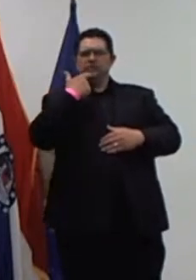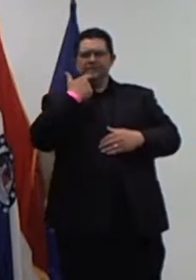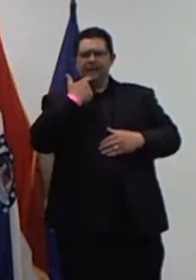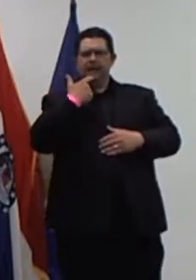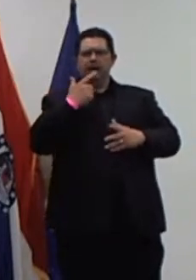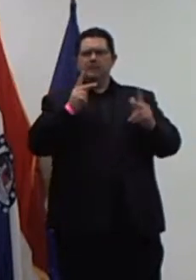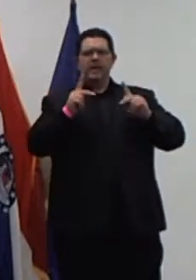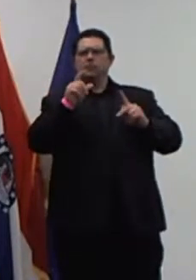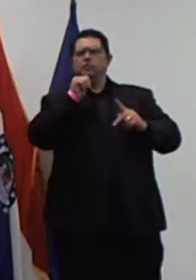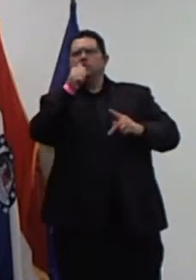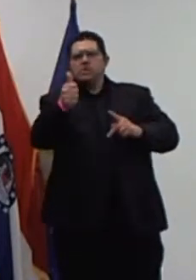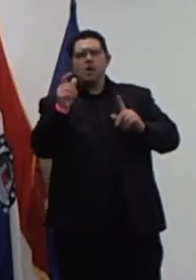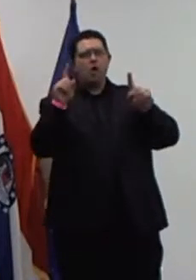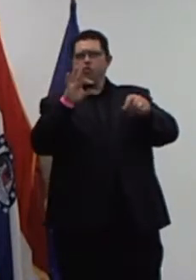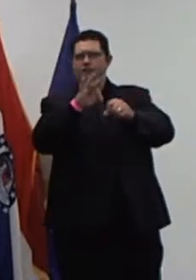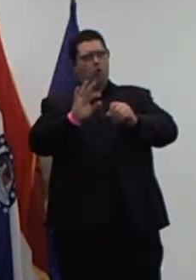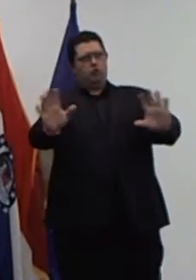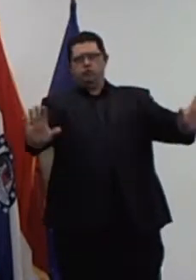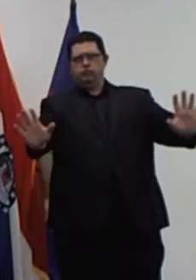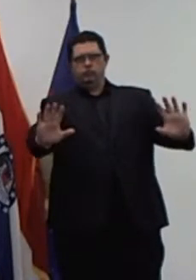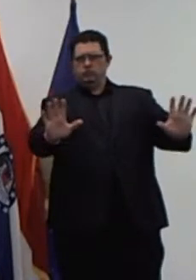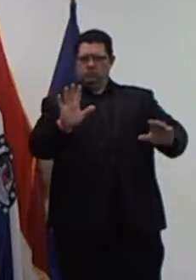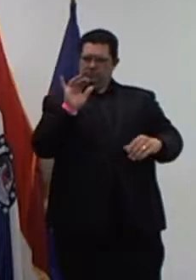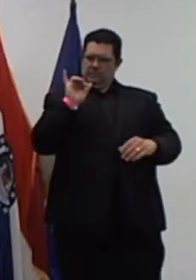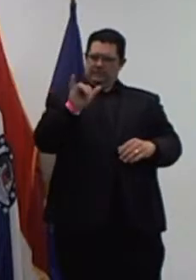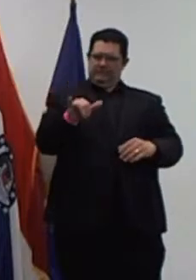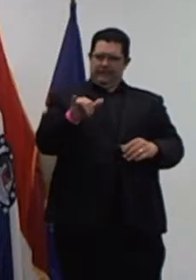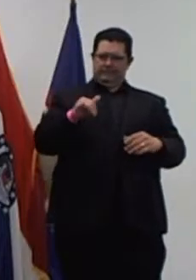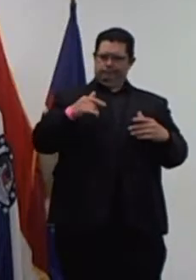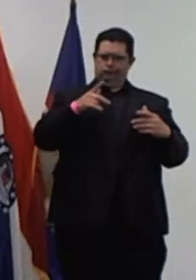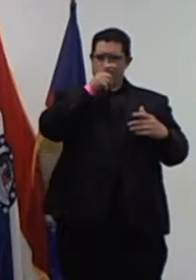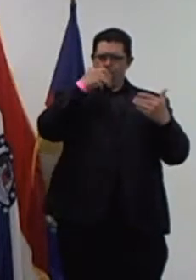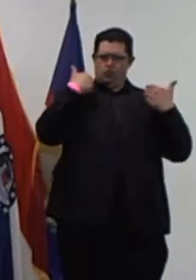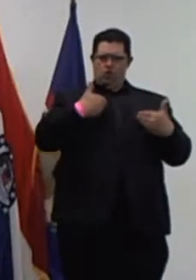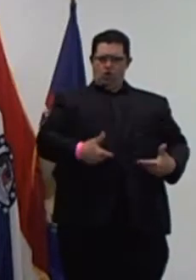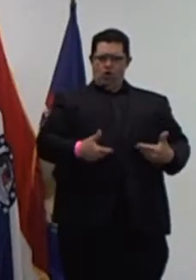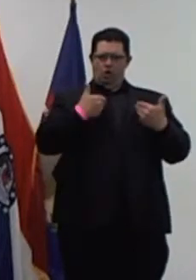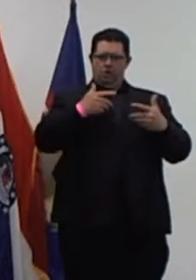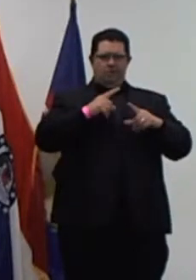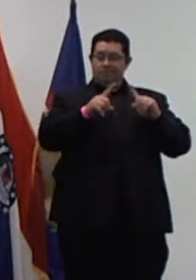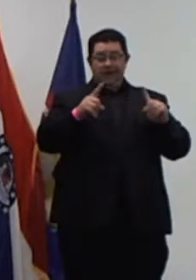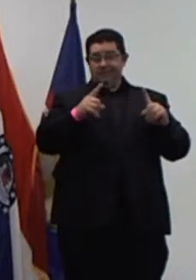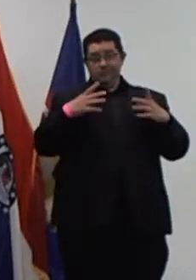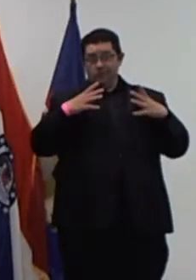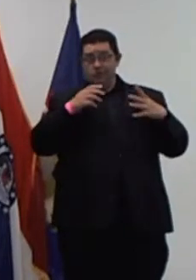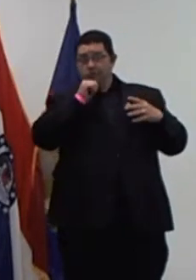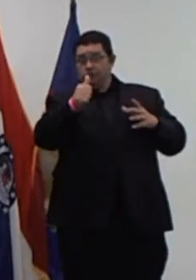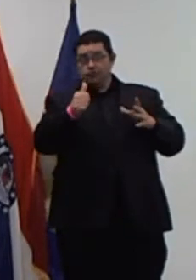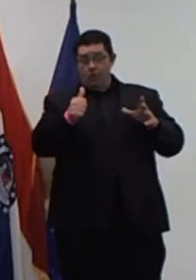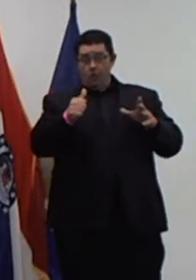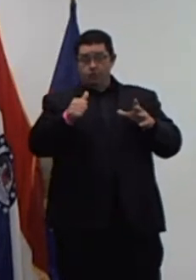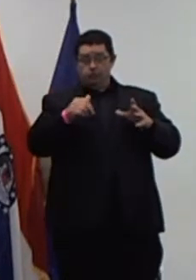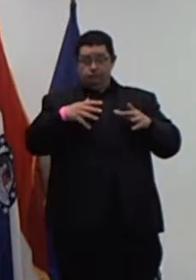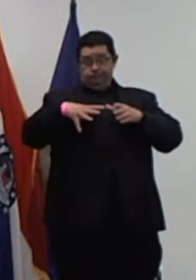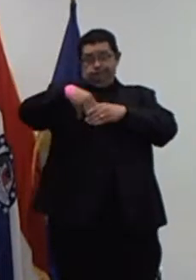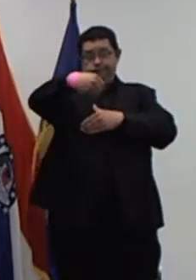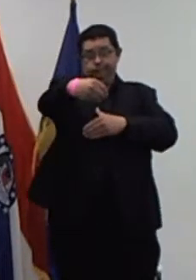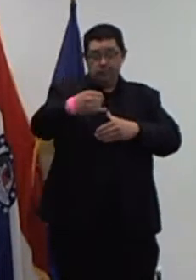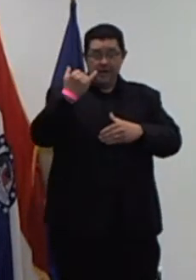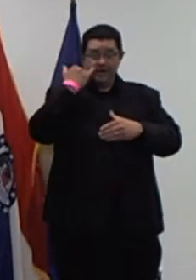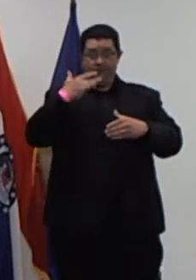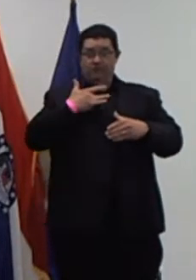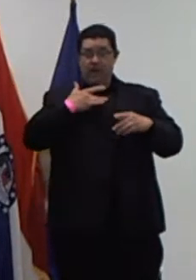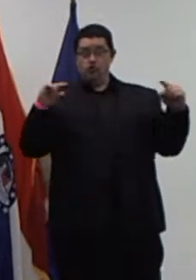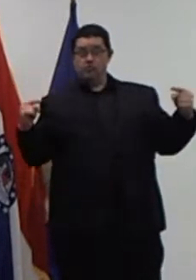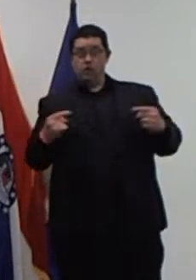I fundamentally just believe that's who we are. But I would never either tell anybody to put themselves in harm's way if they really felt that way of going out. I wouldn't